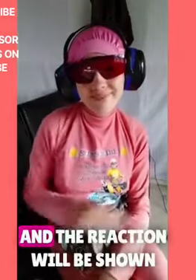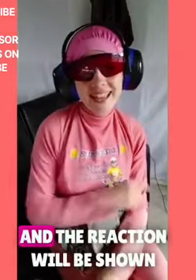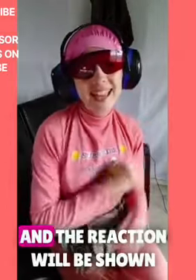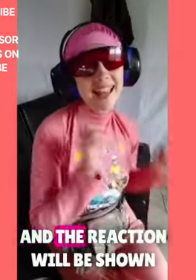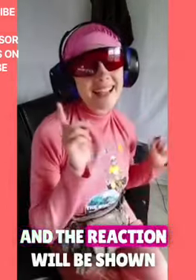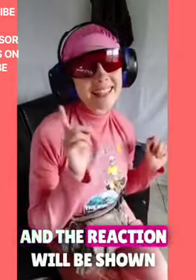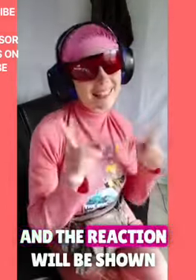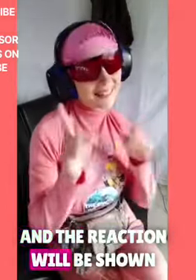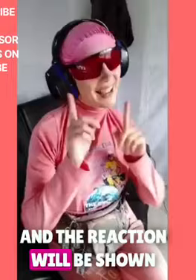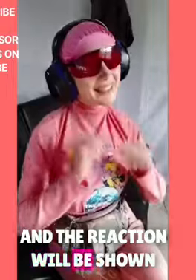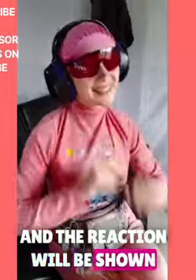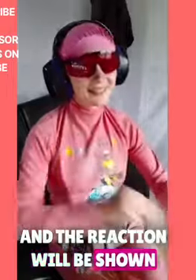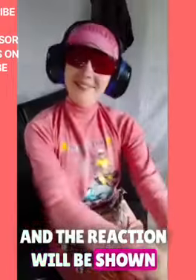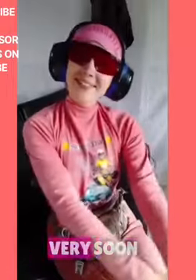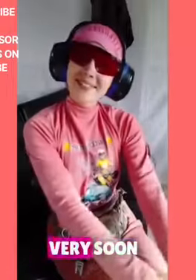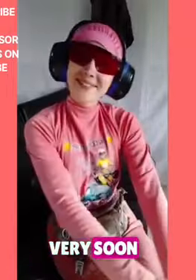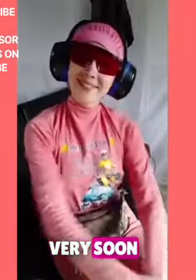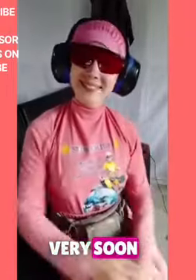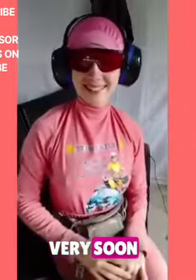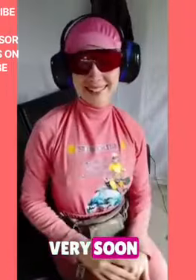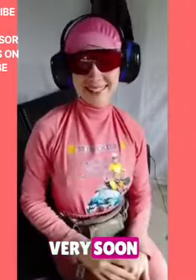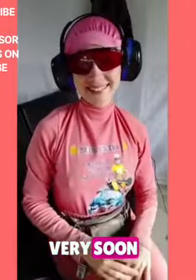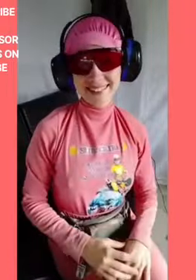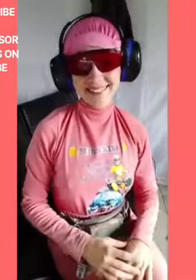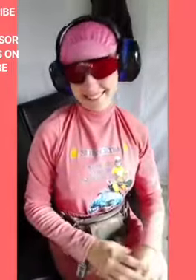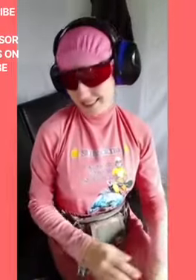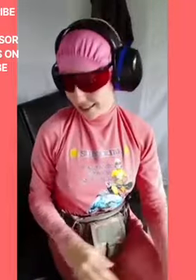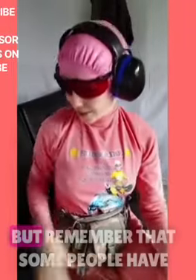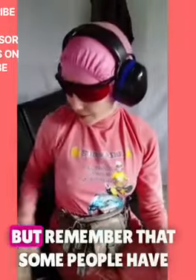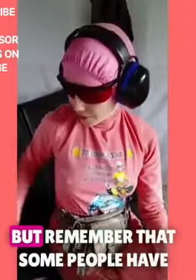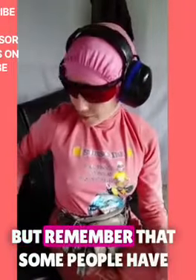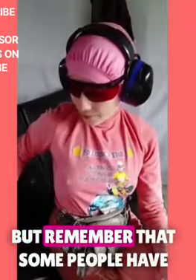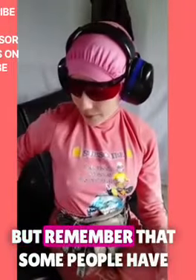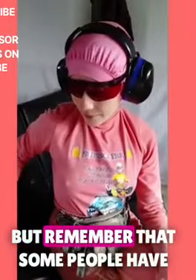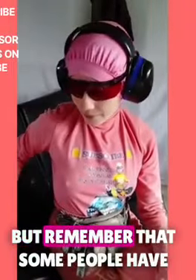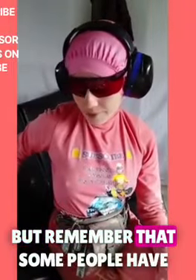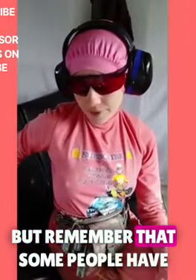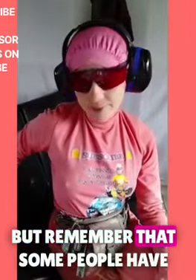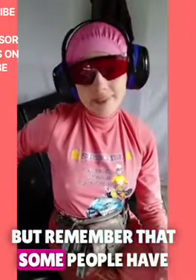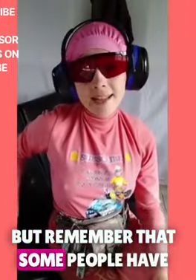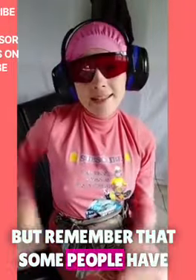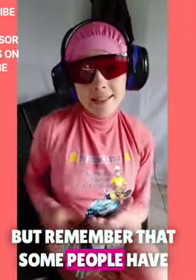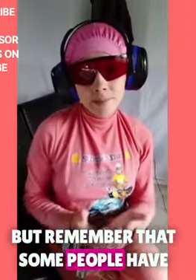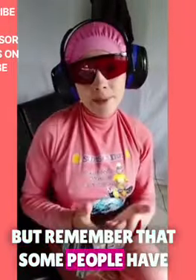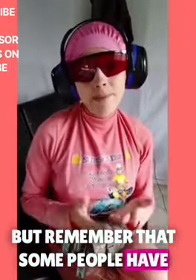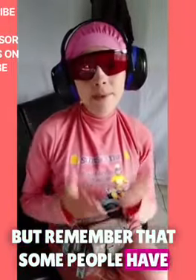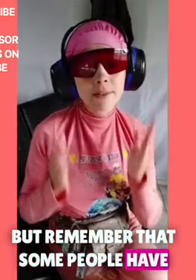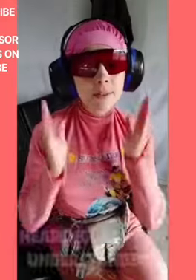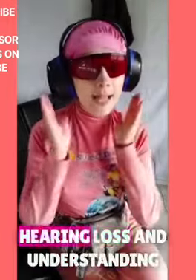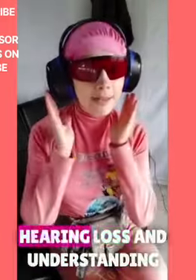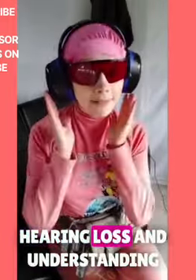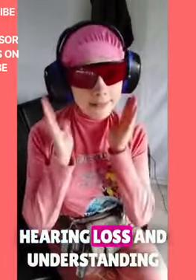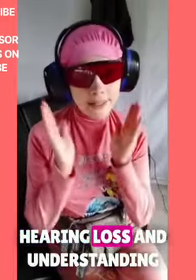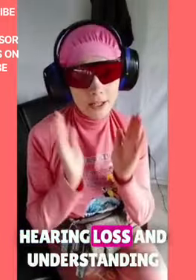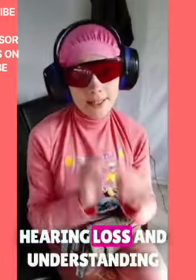And the reaction will be shown very soon. But remember that some people have hearing loss,